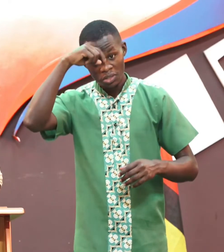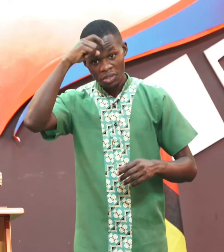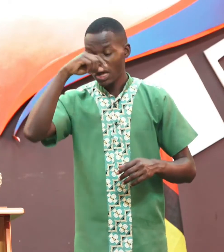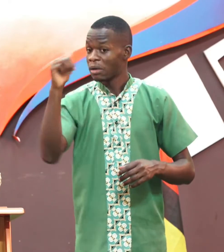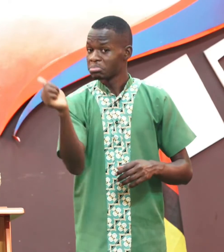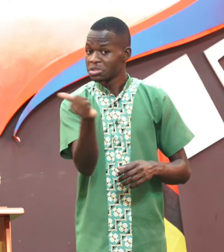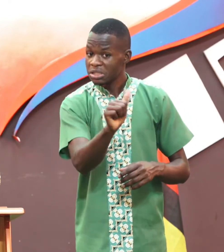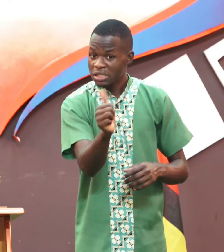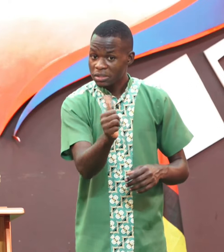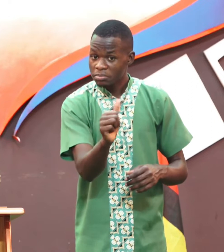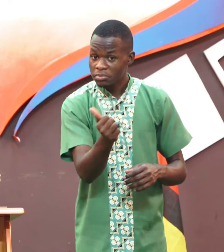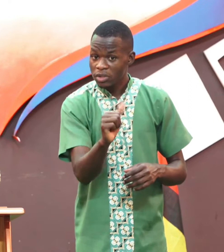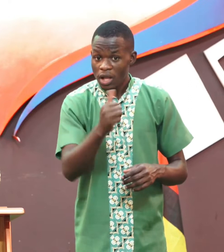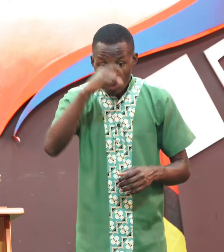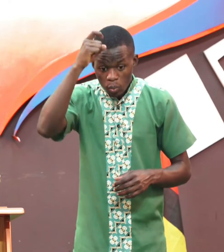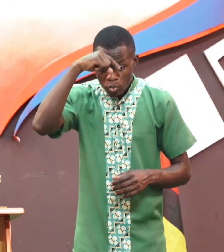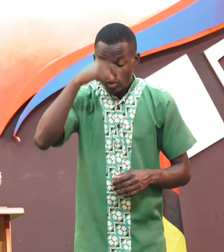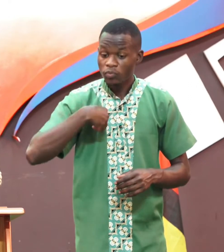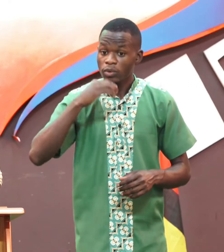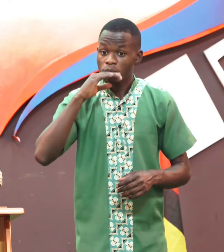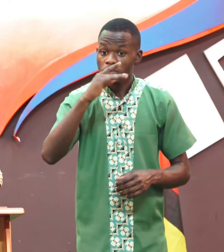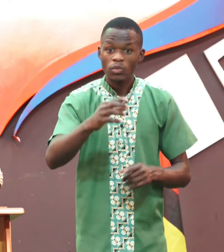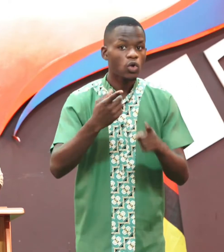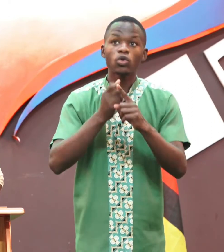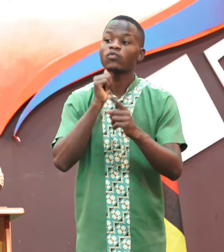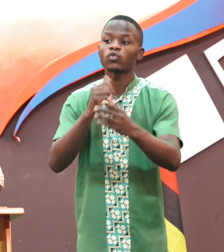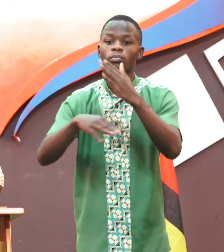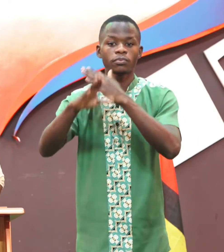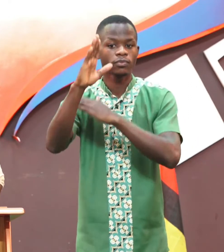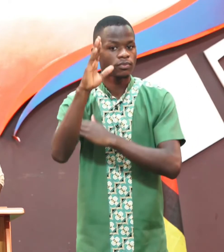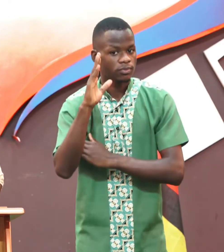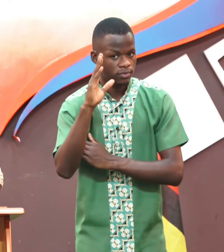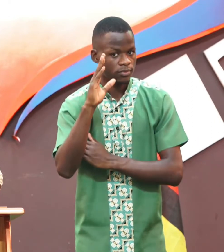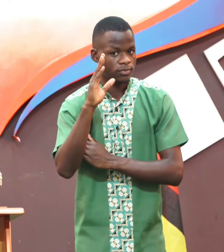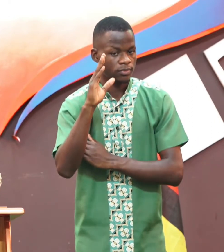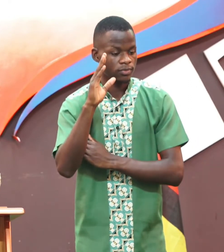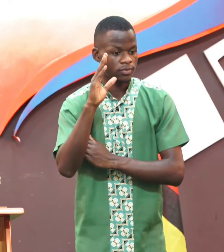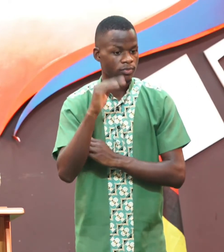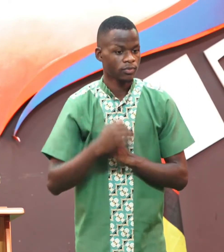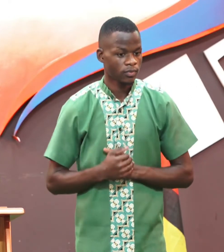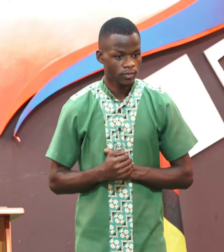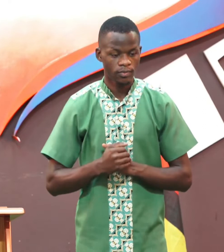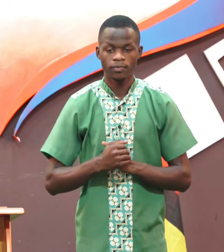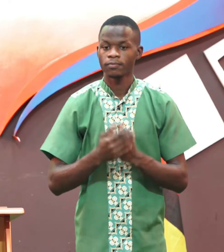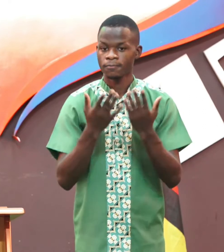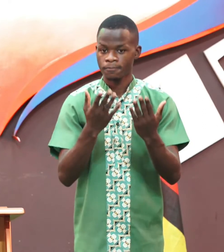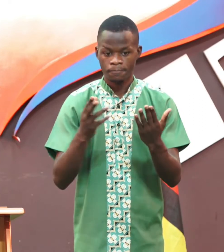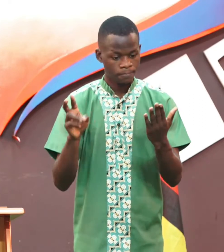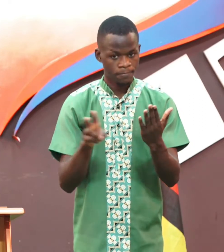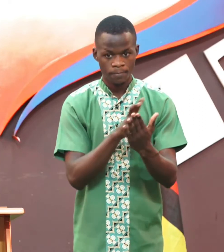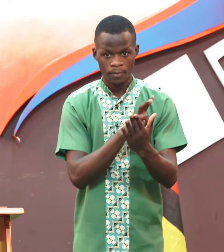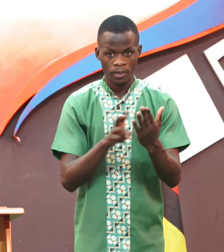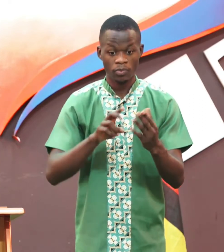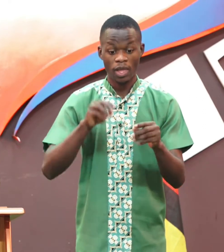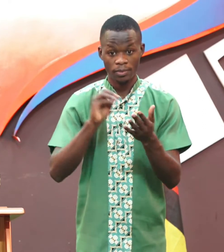amagezi ge twogedde gosigeega amatuufu agave wa Katonda. But that is not the real wisdom that comes from above from God. Tusomere olunyiriri lwa 15